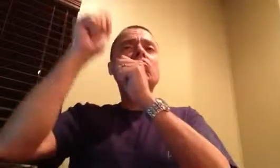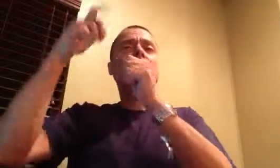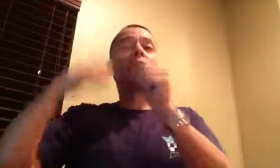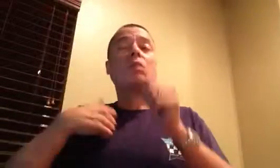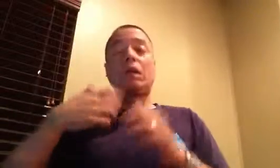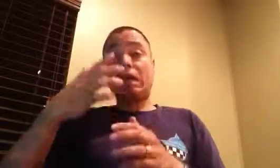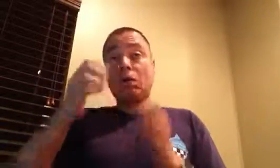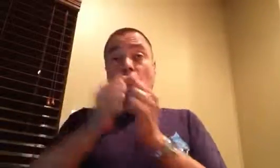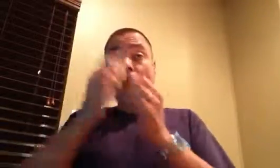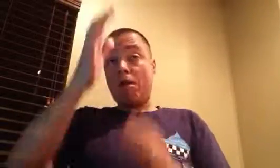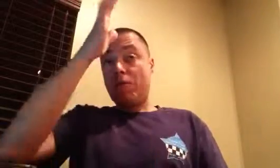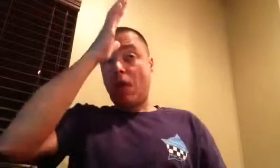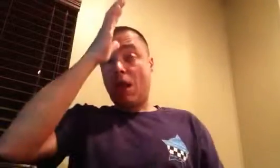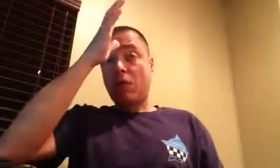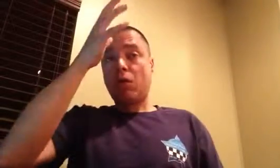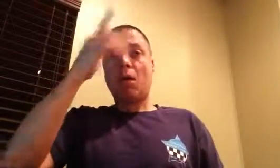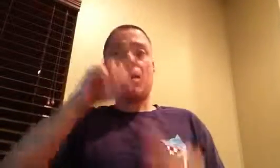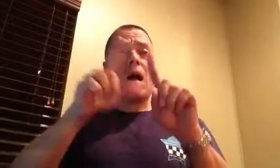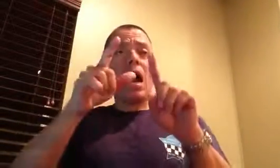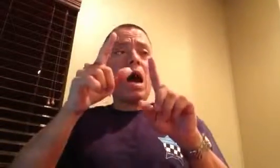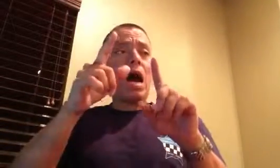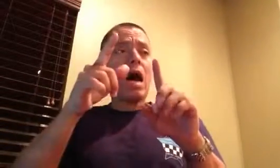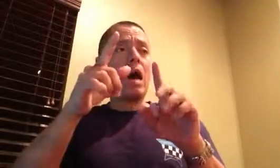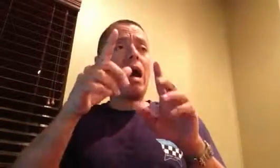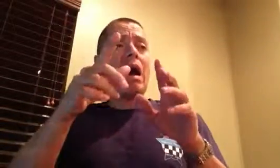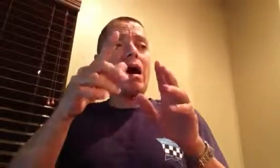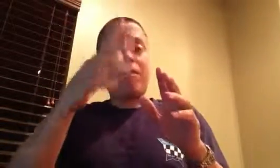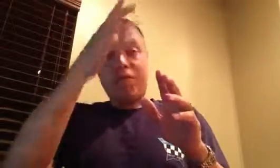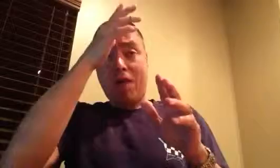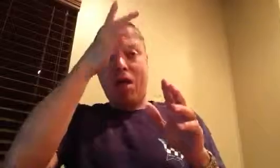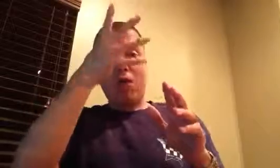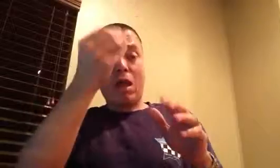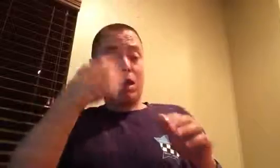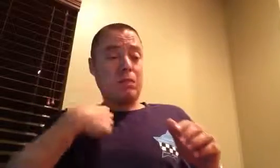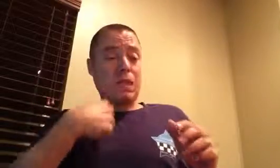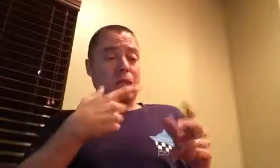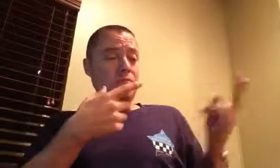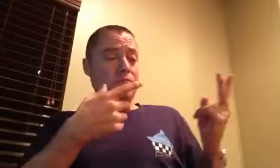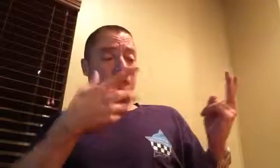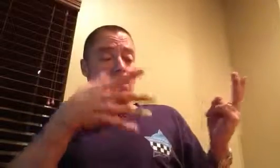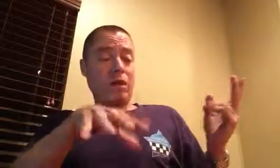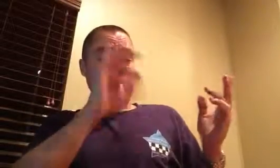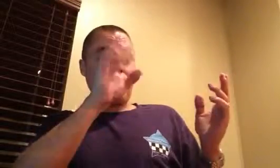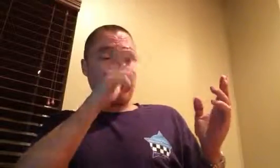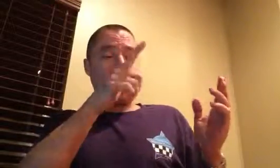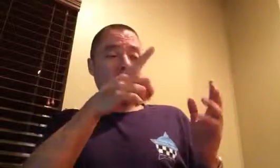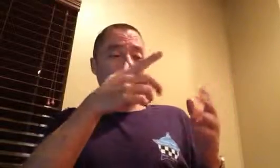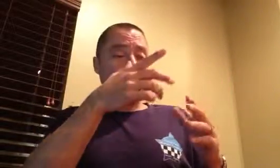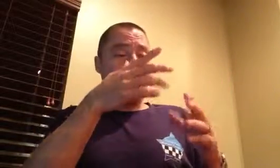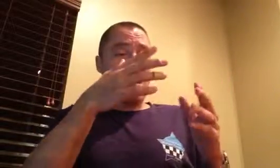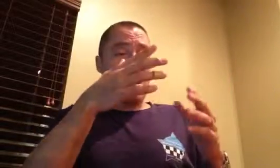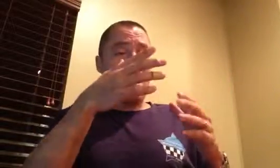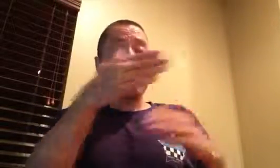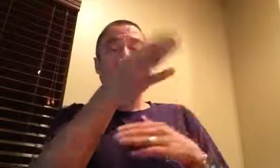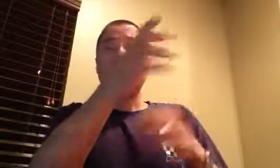now we hear of animals and plants going extinct, every day vanishing forever. In my